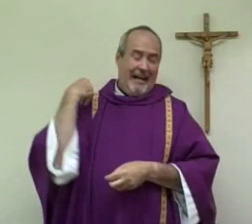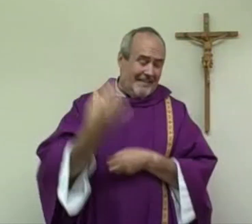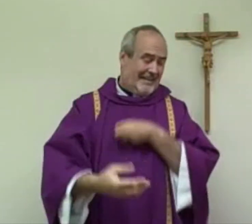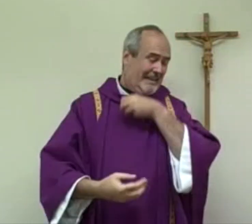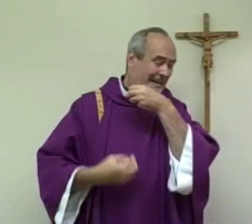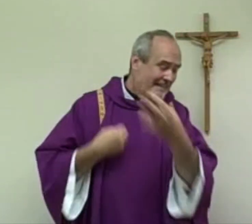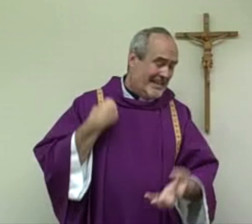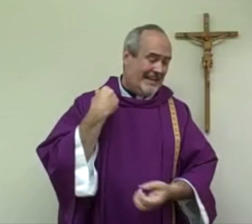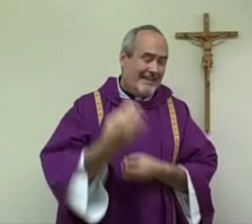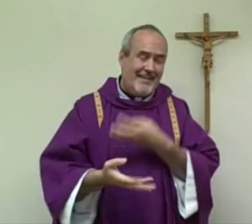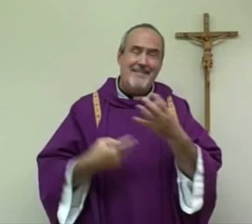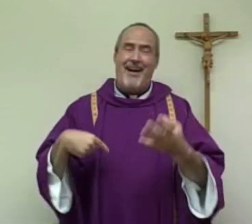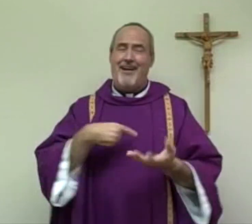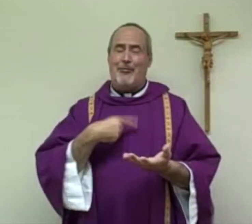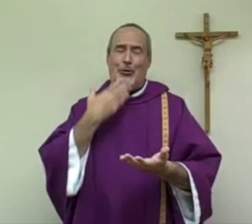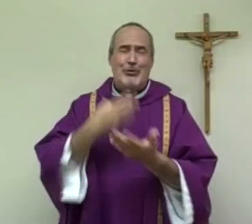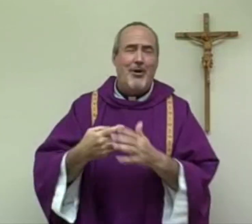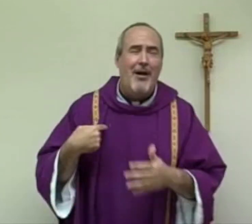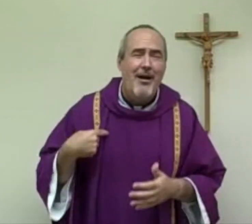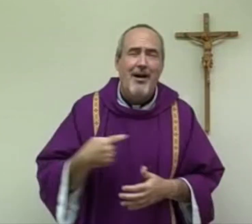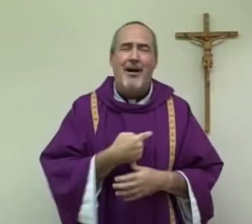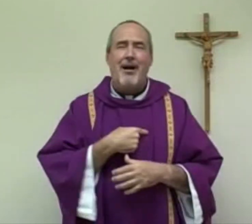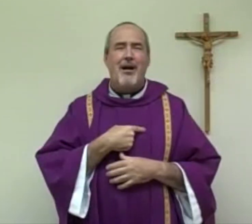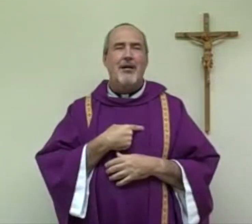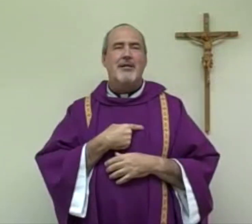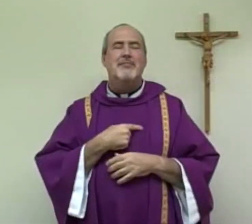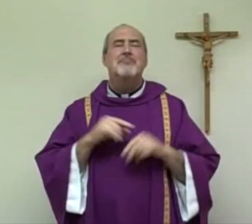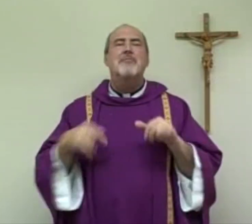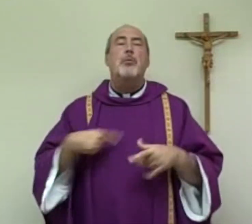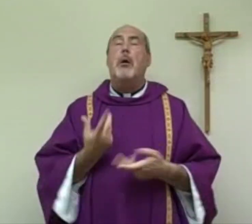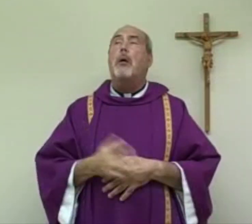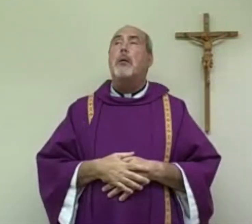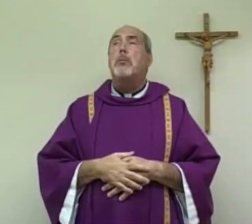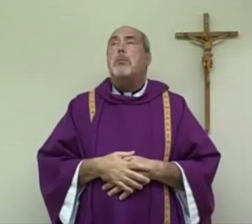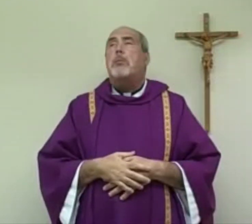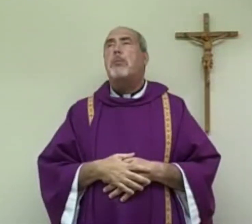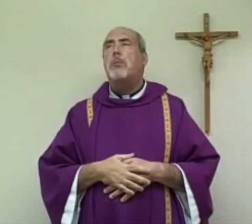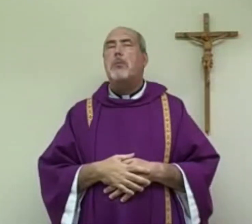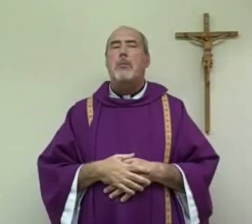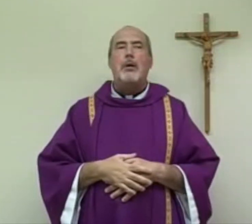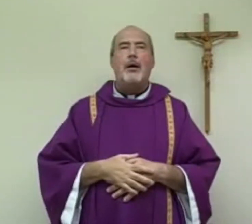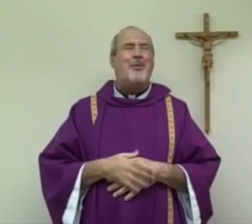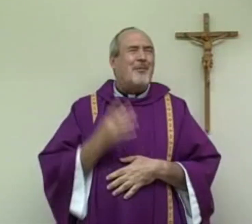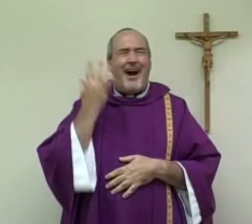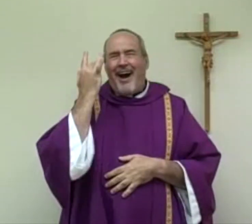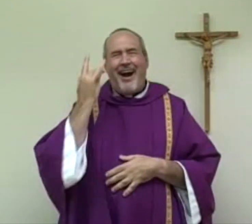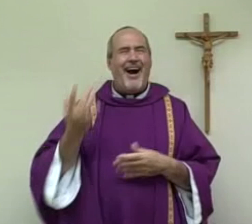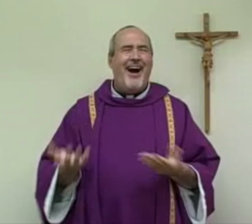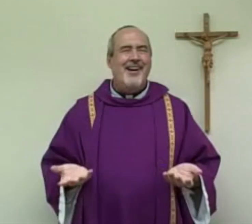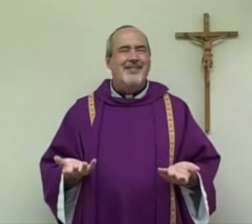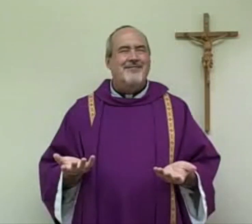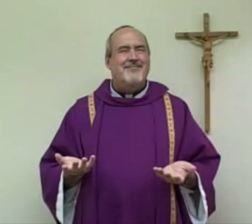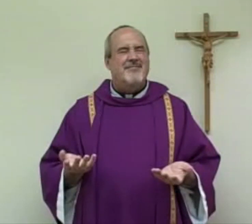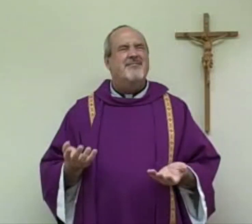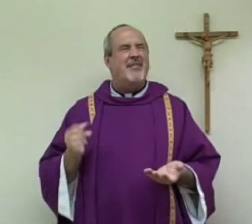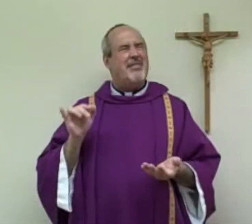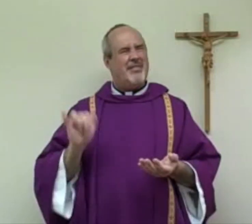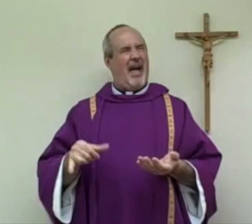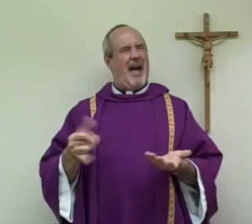idea, especially when God gives to us and is so good to us, and we just take it for granted or blow it